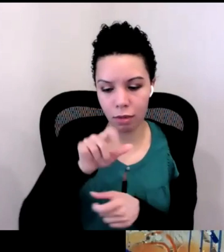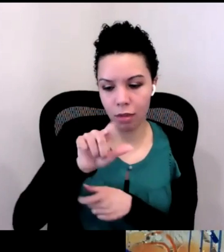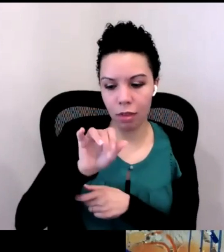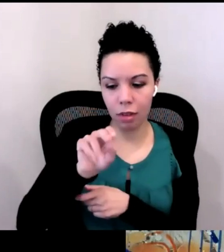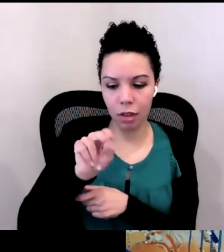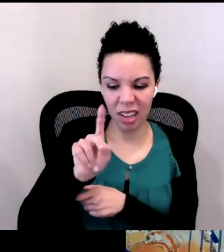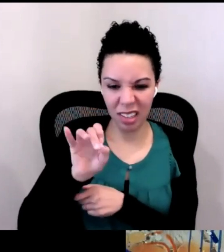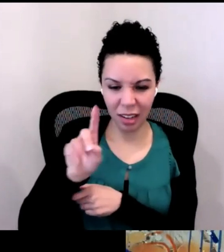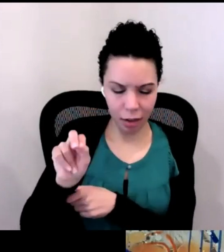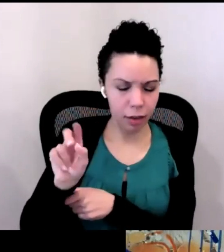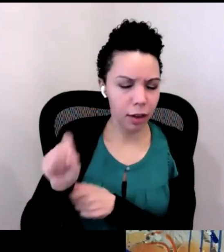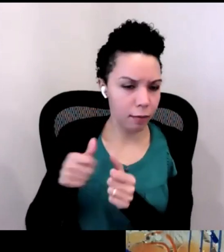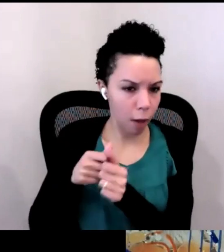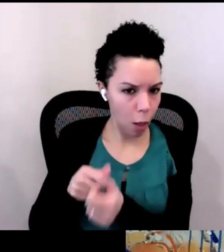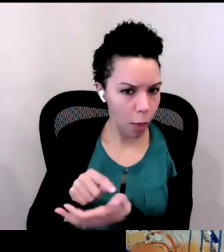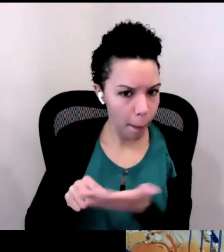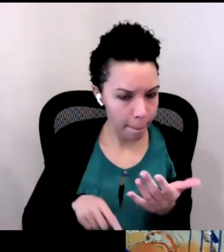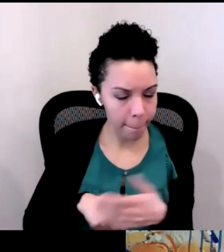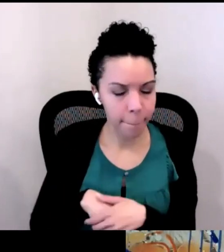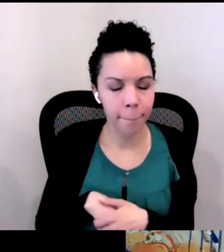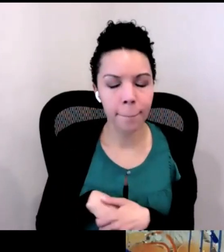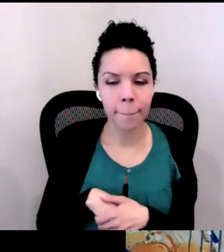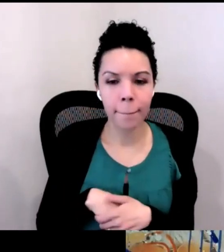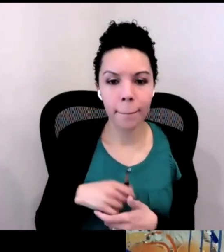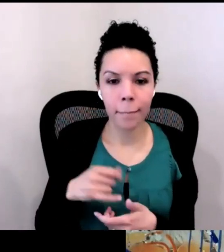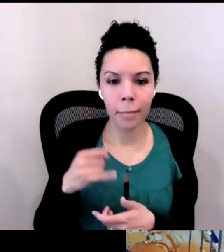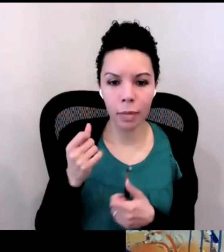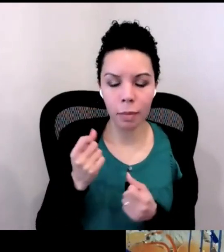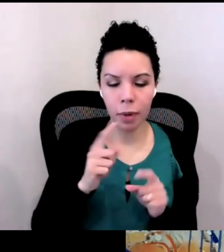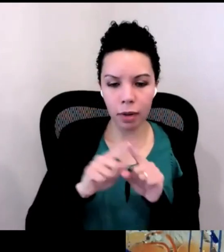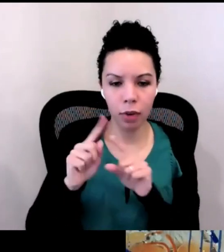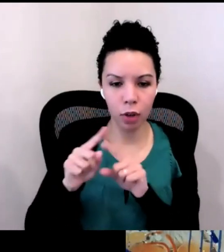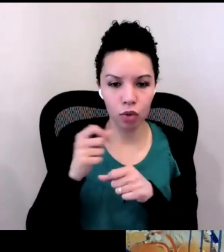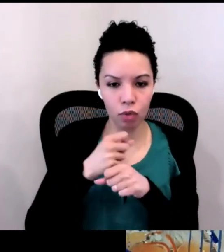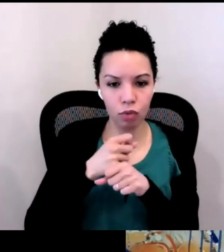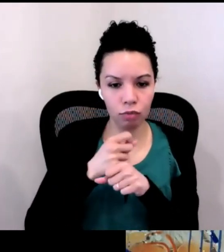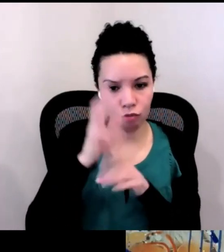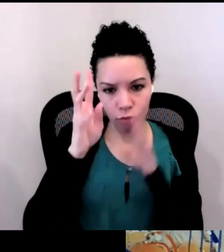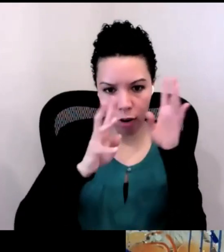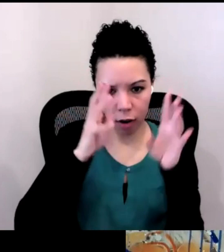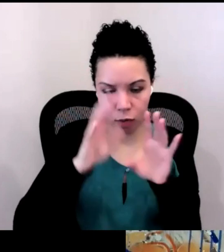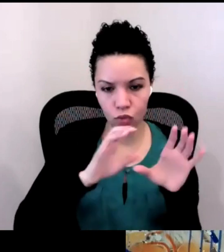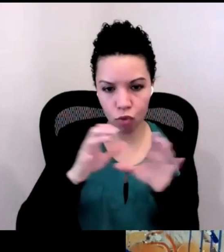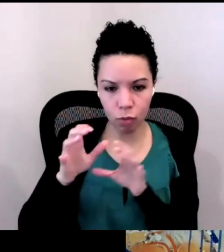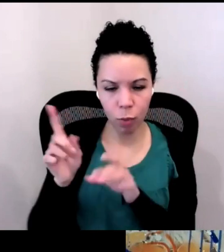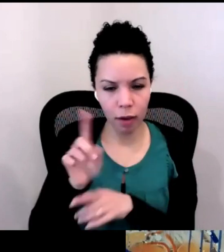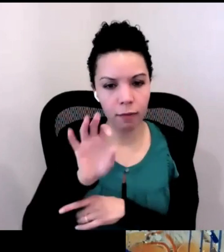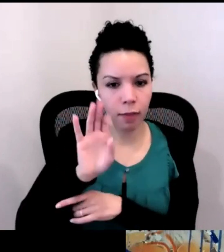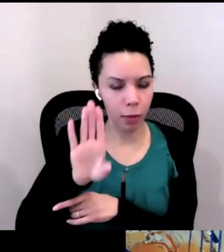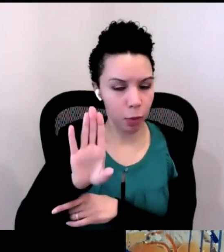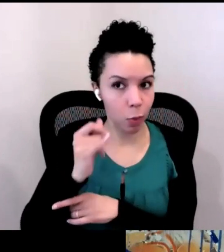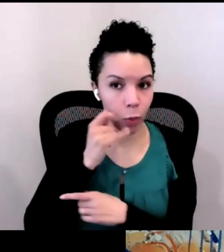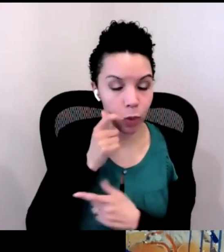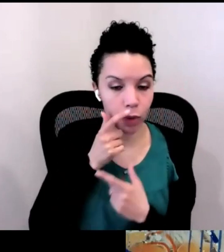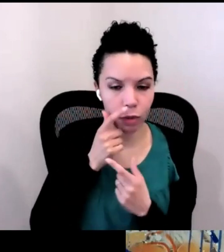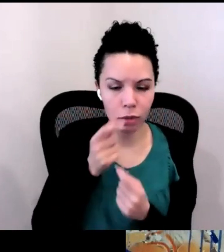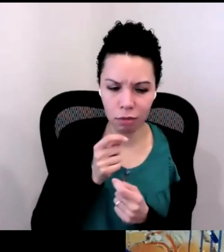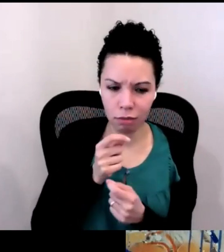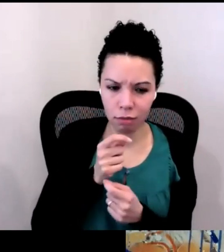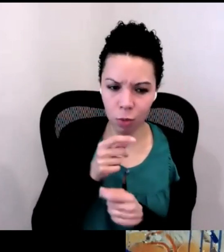on Facebook. So if you have any interest in anything in the creative space, join those groups, listen, jump